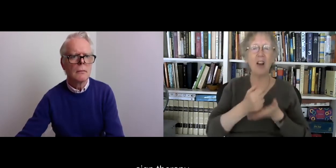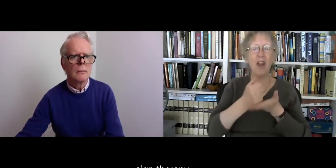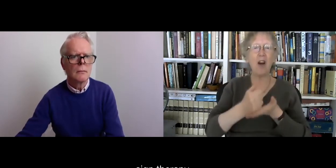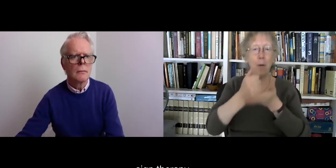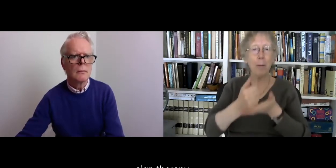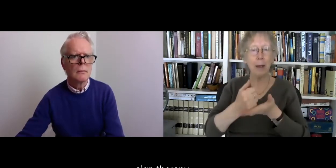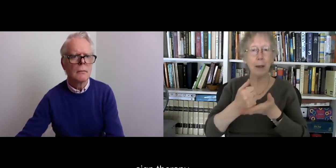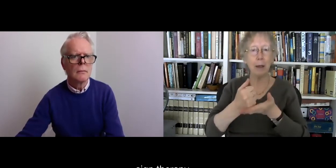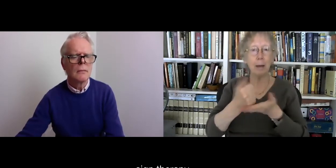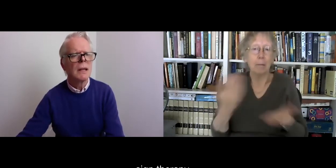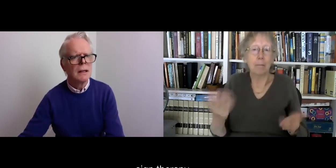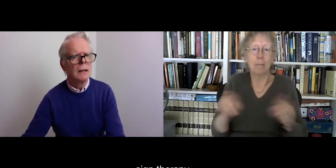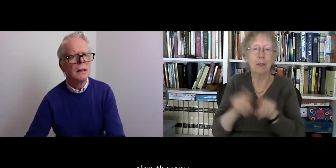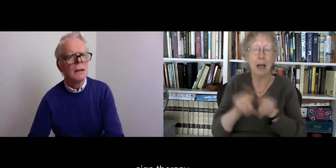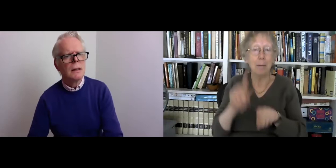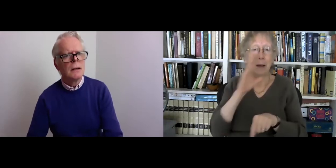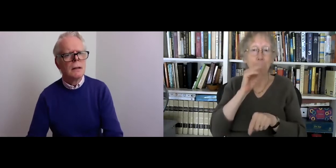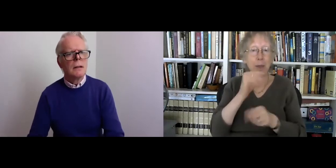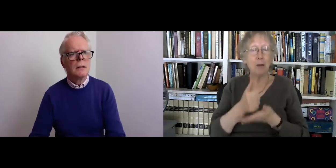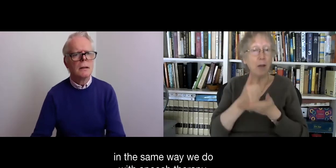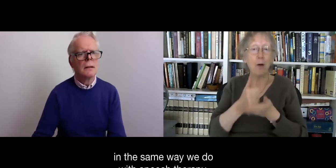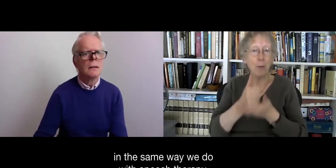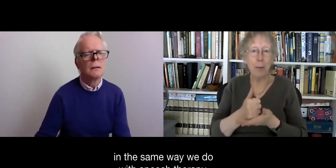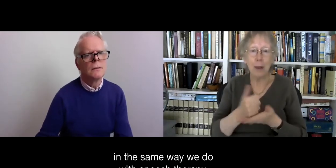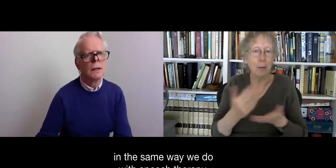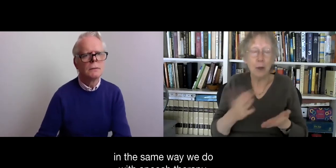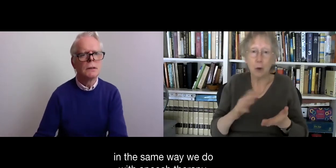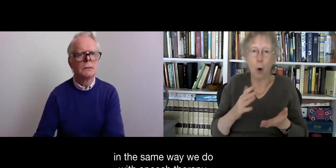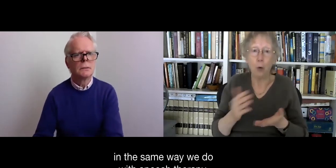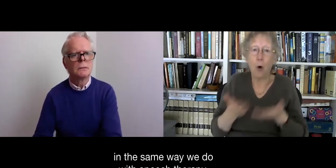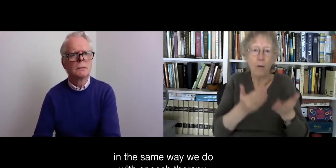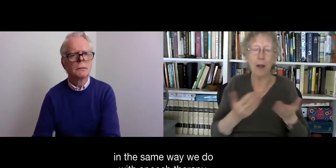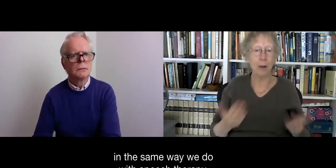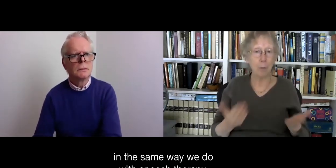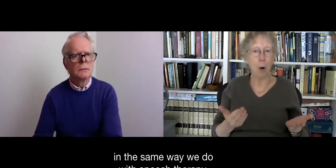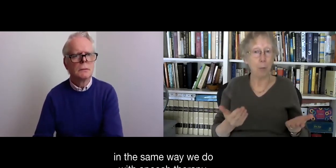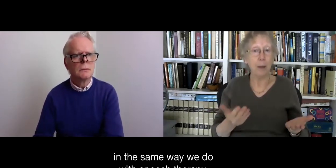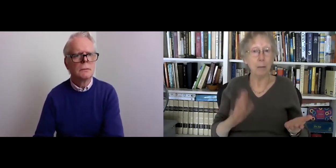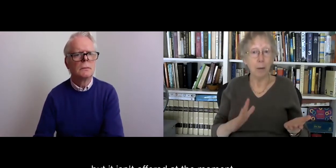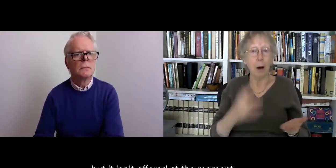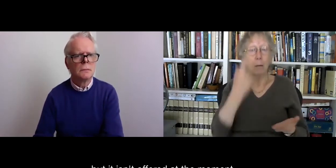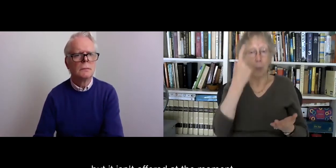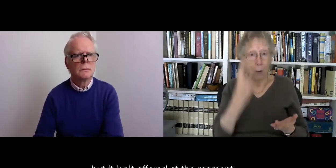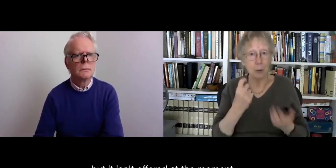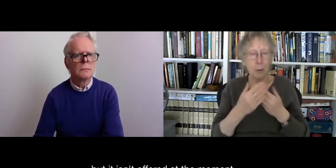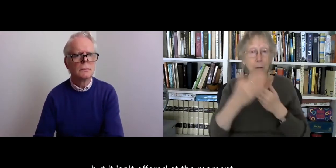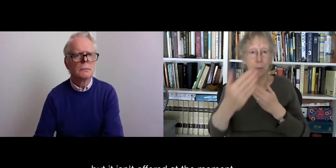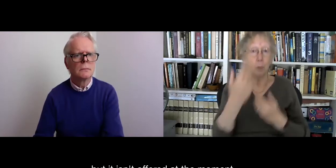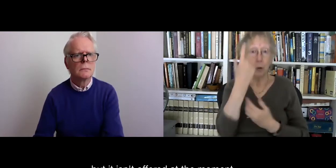as it were, sign therapy in the same way we do with speech therapy. But it isn't offered at the moment, but